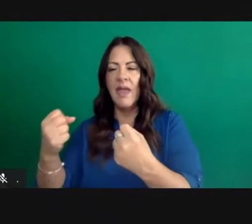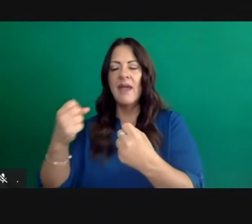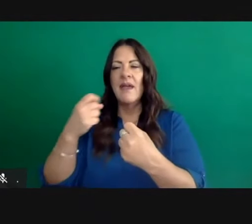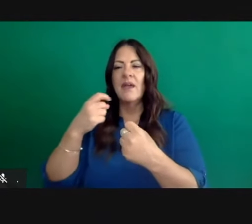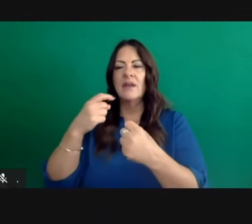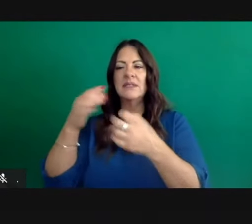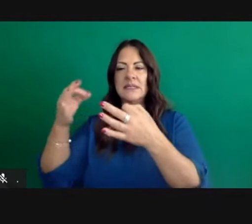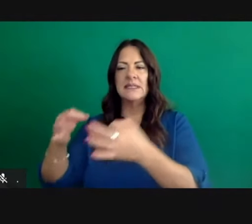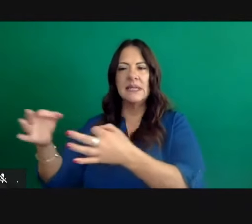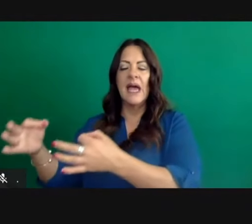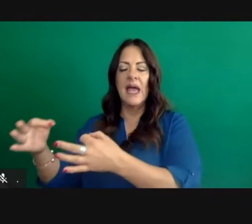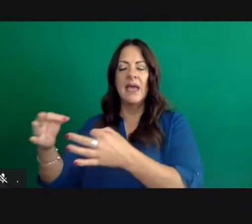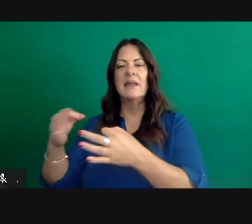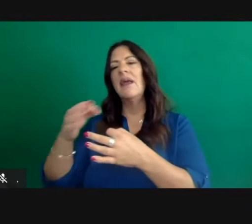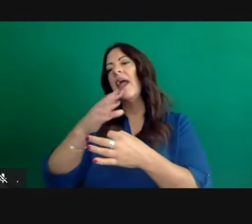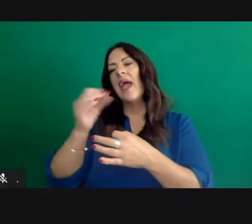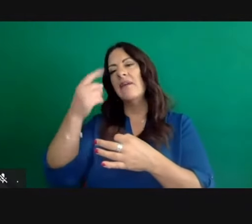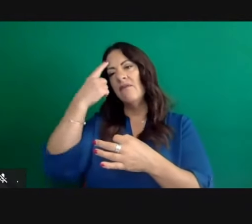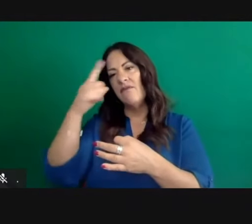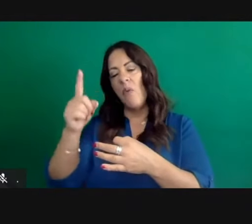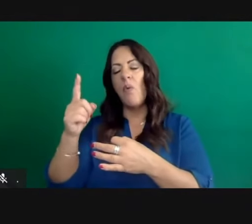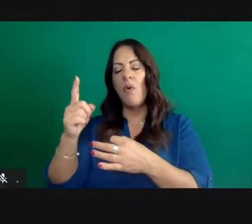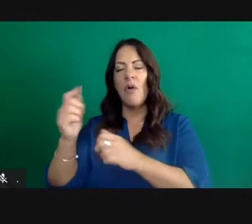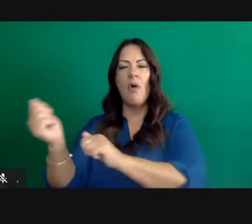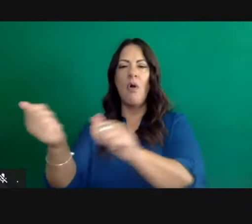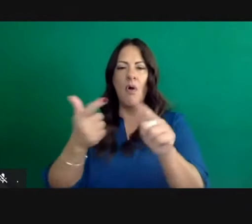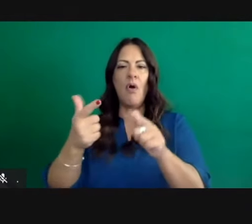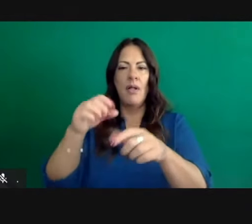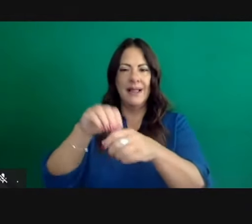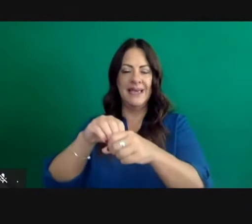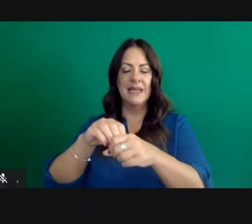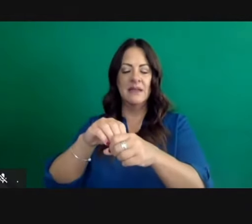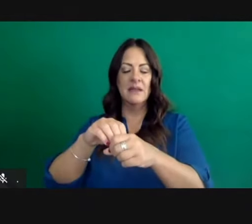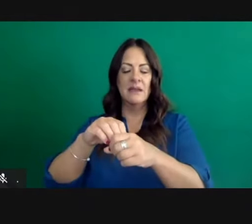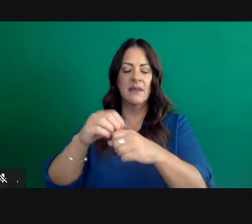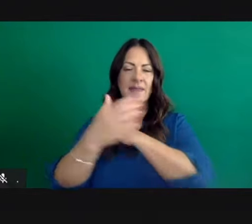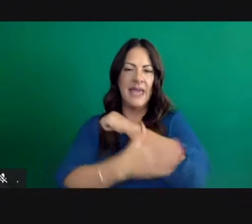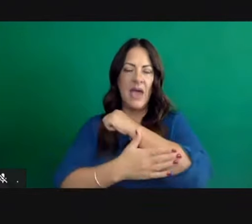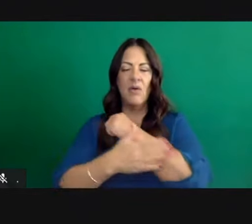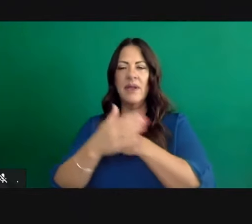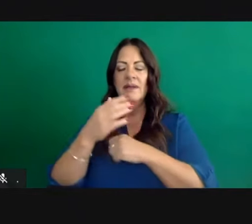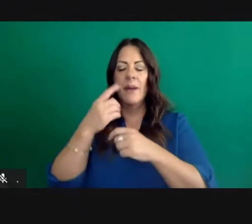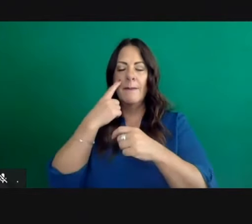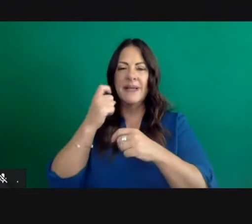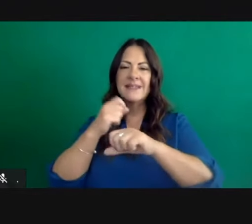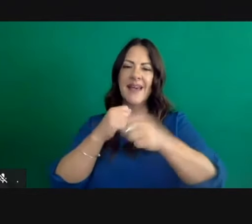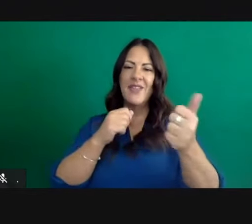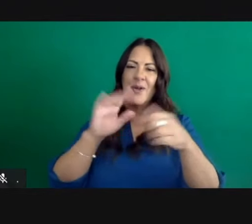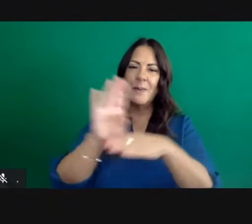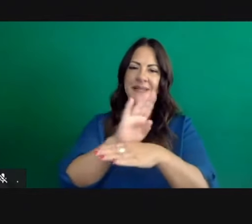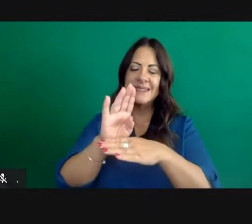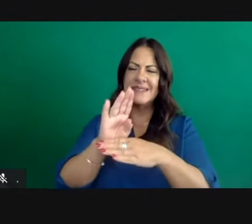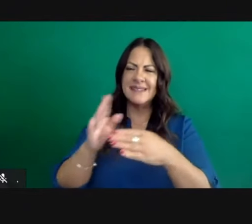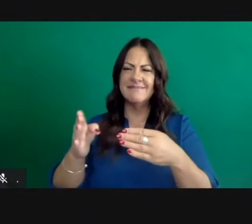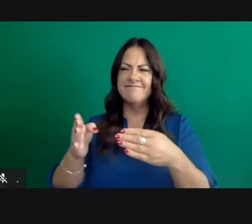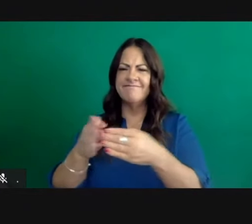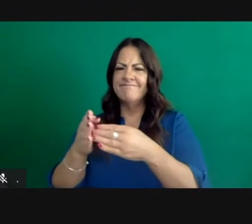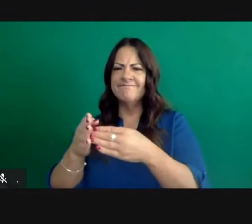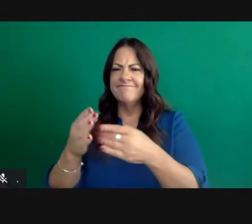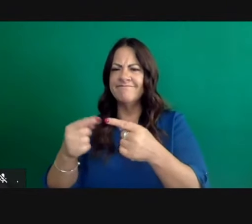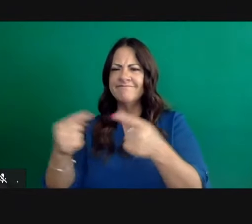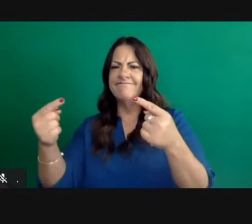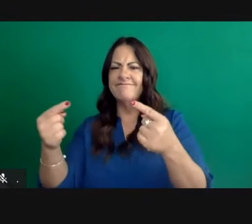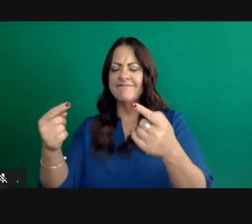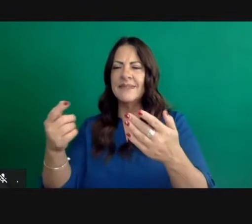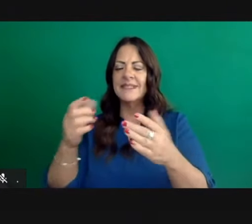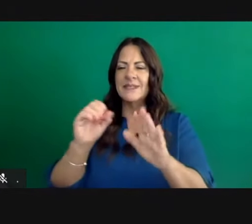the business sectors, others. So we don't take these decisions or posting of the data lightly, and we want